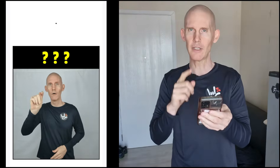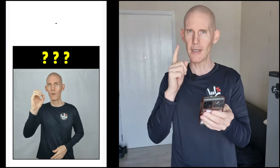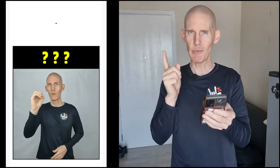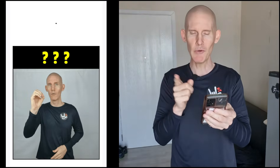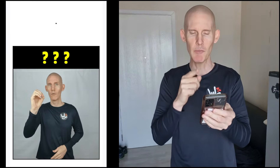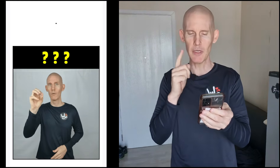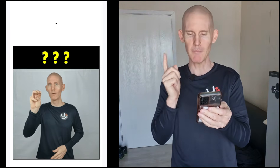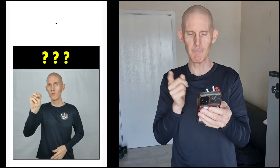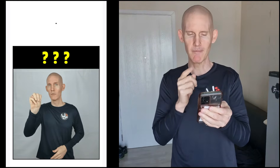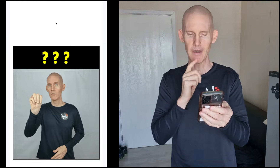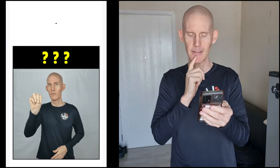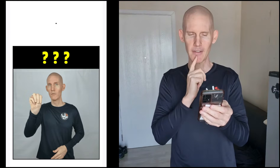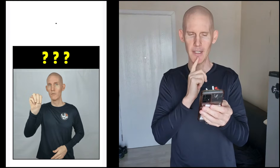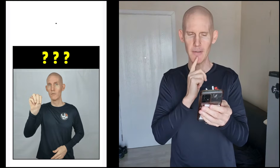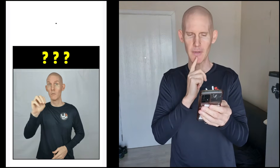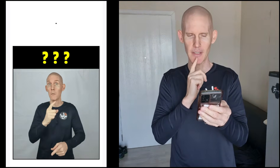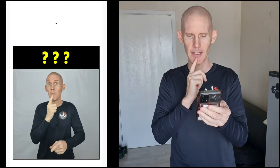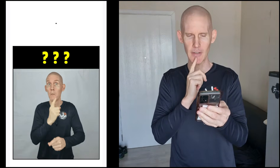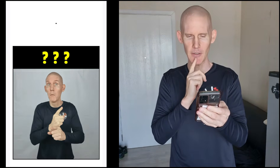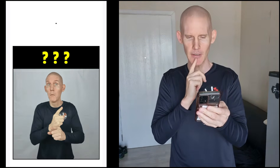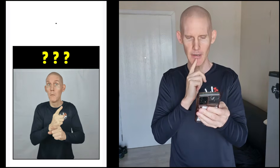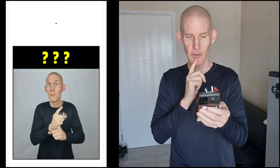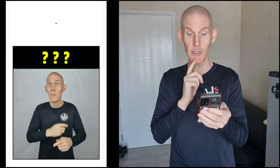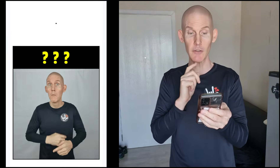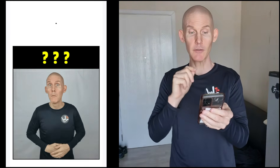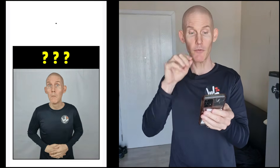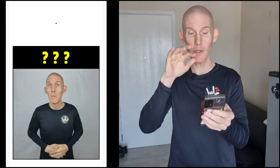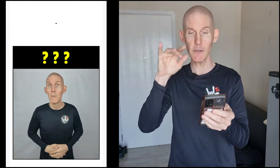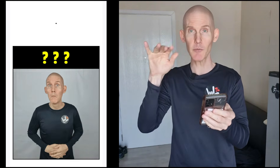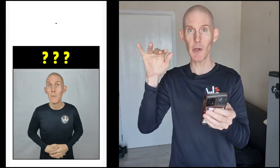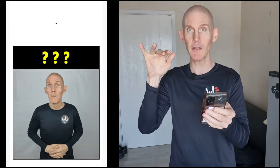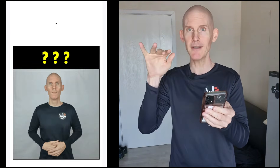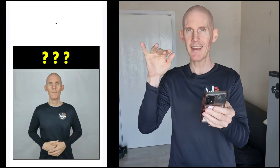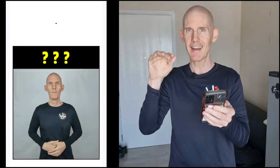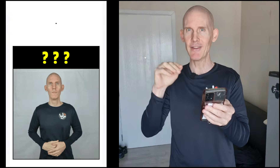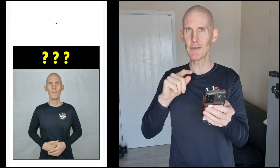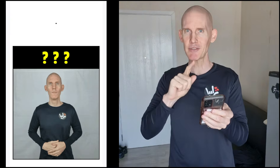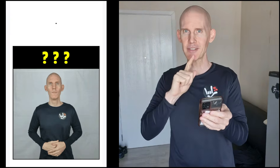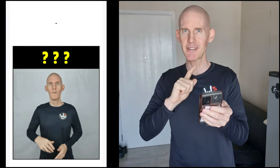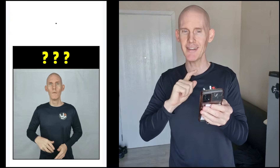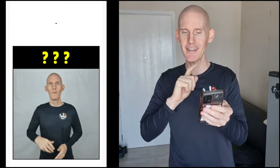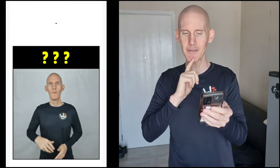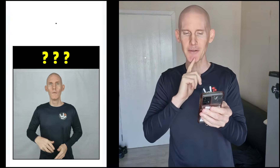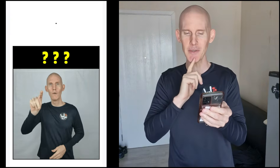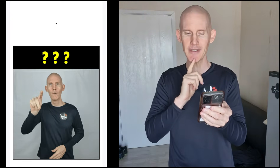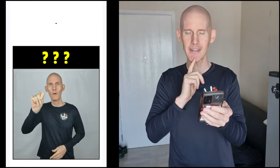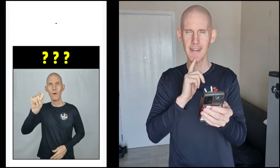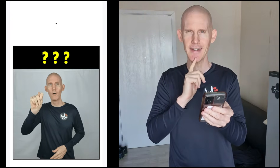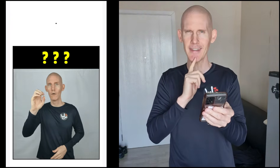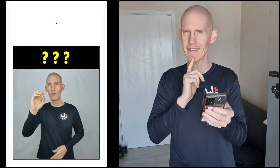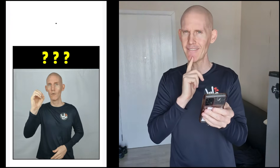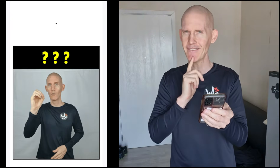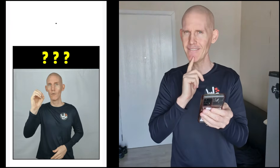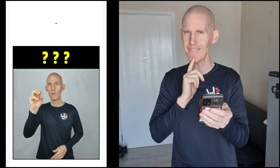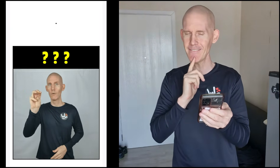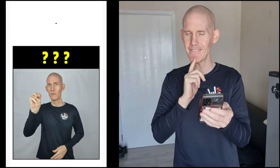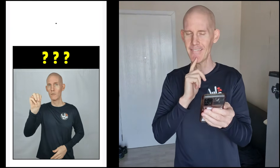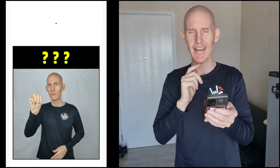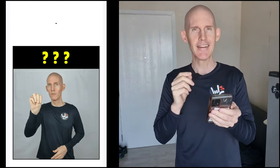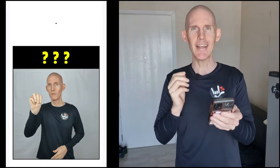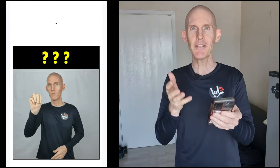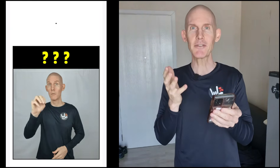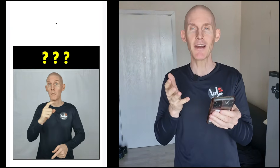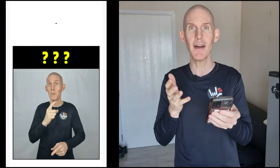It's going to keep looping. That's great. We can take a look. Looks like there's some finger spelling, and then there's a sign. What am I